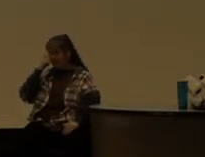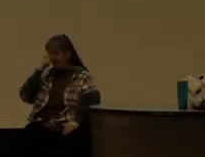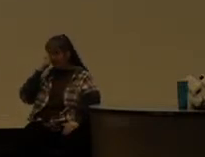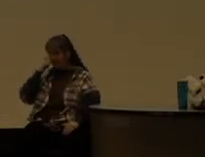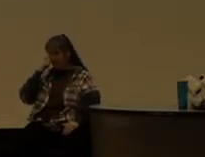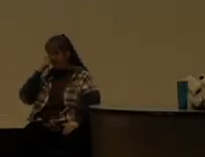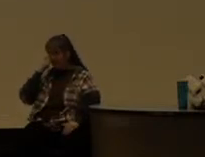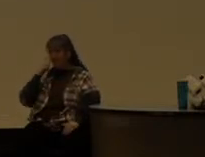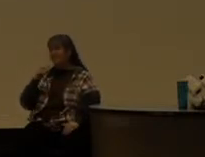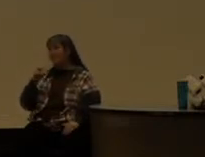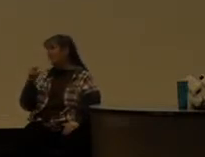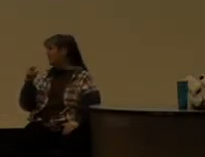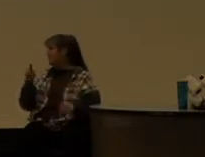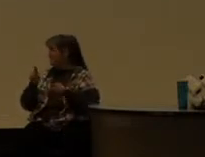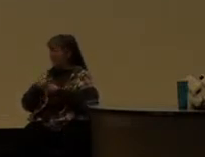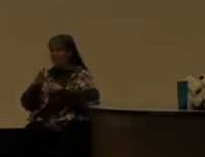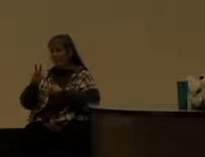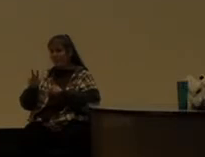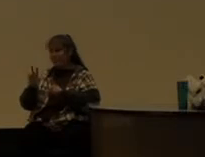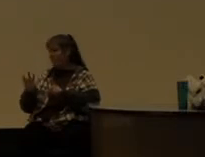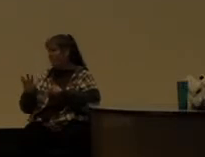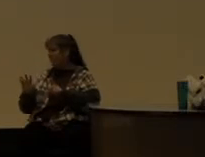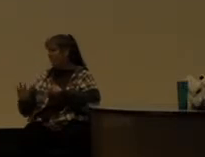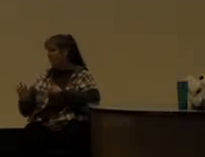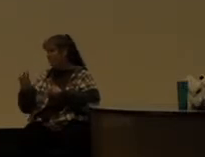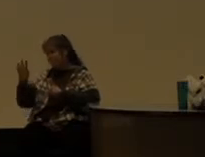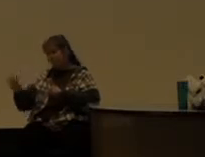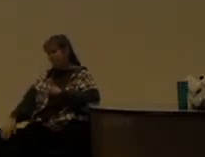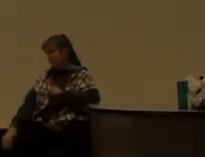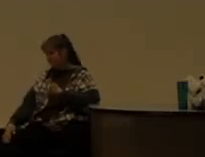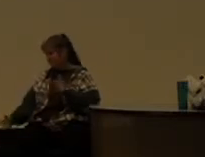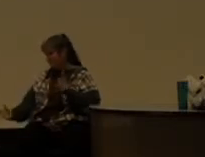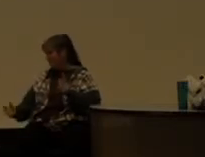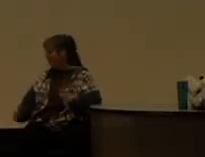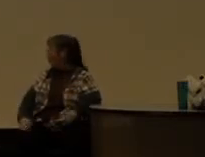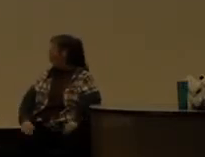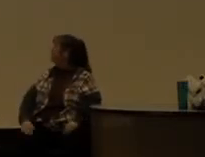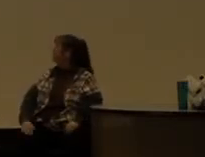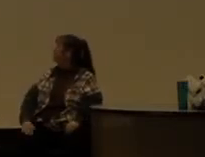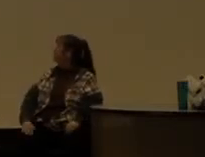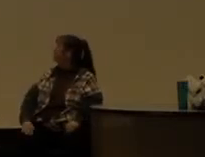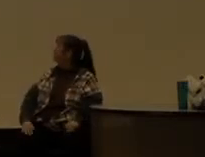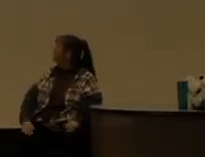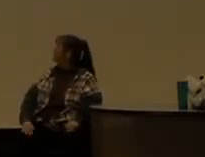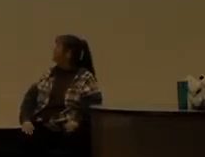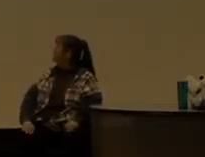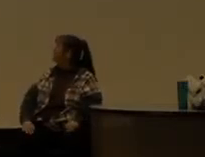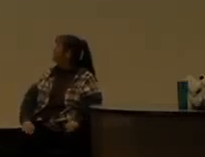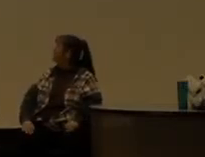to do the same thing for 3, 4, and 5, right?